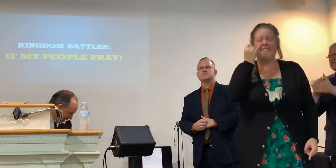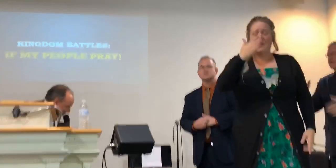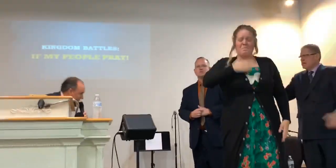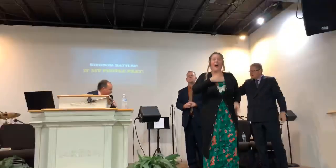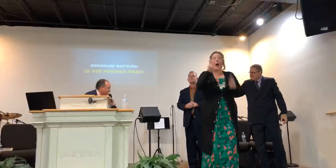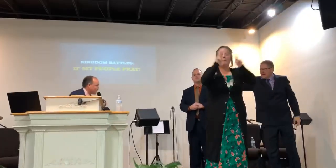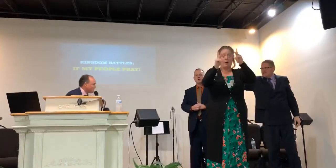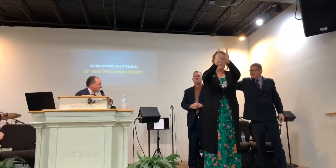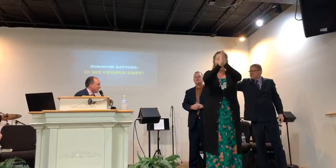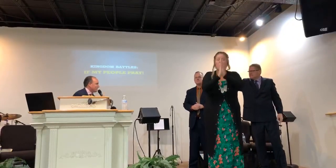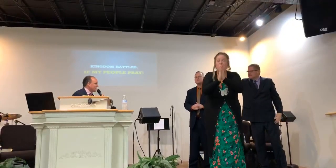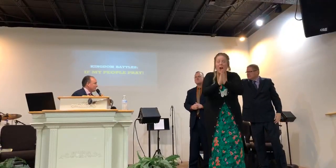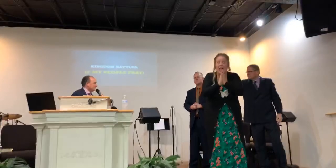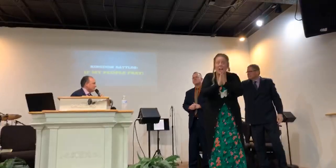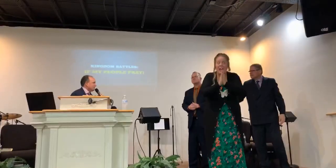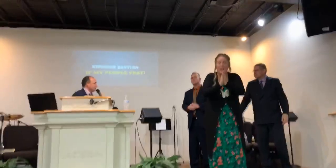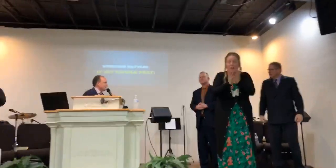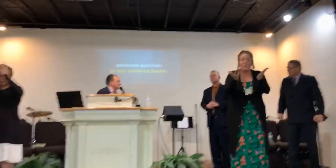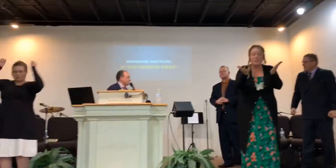pray,